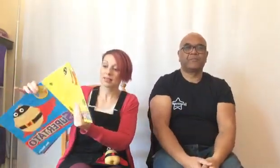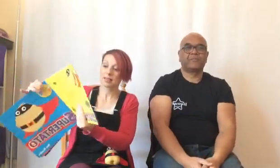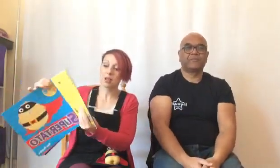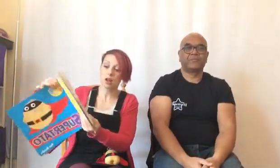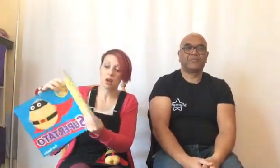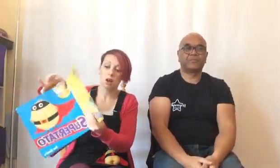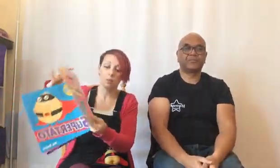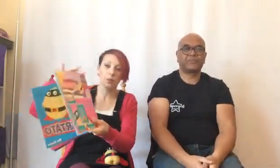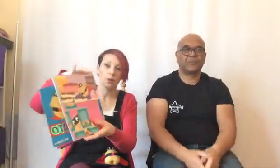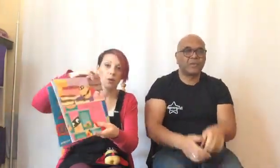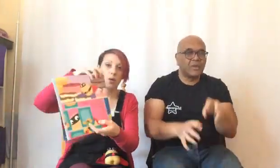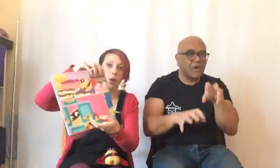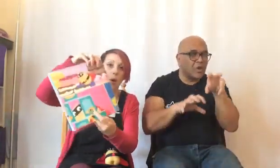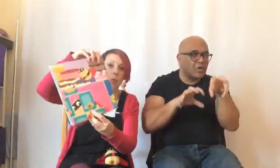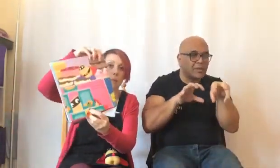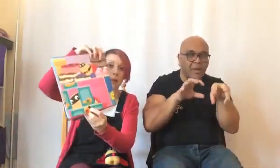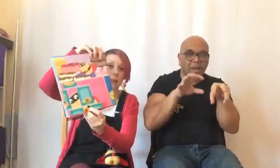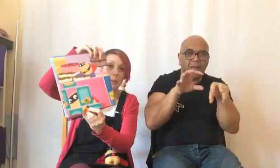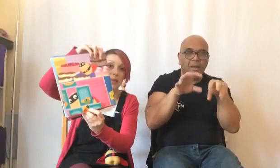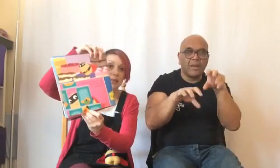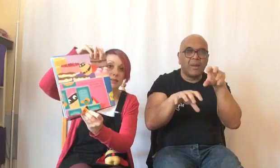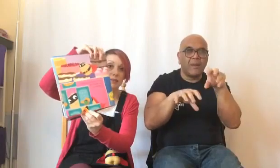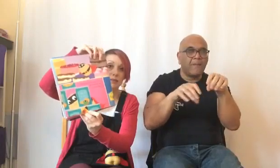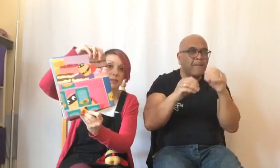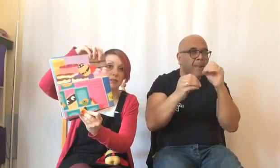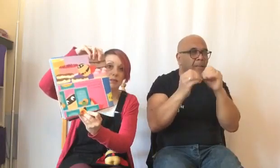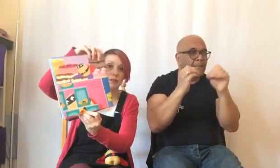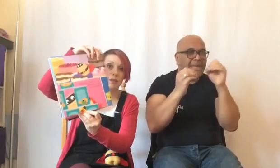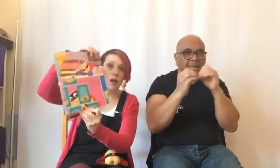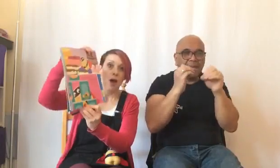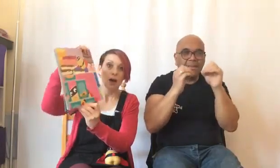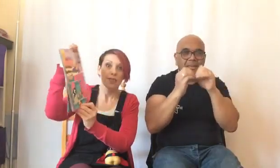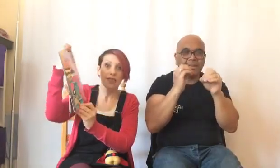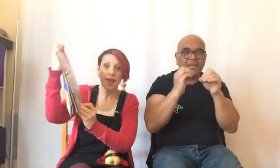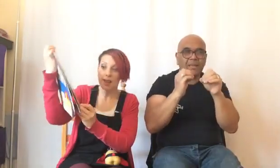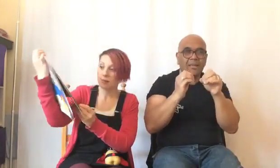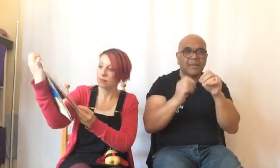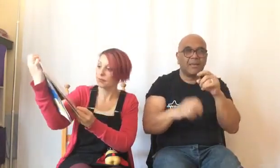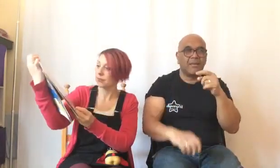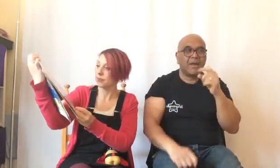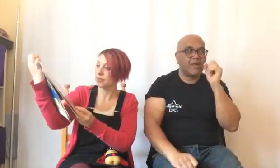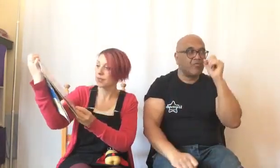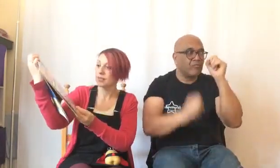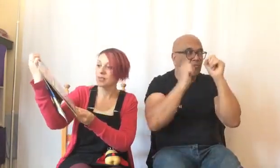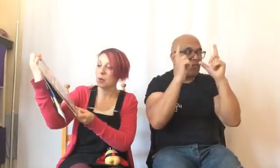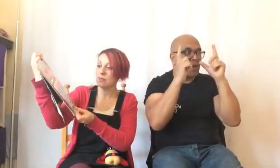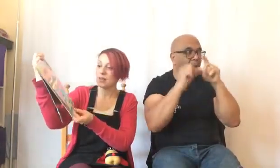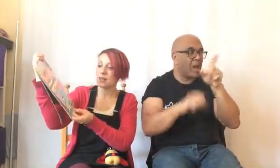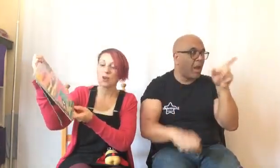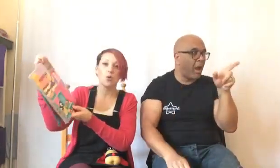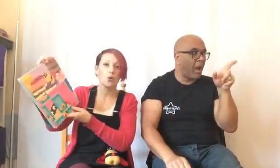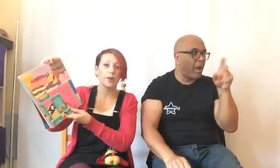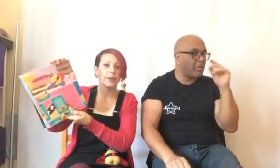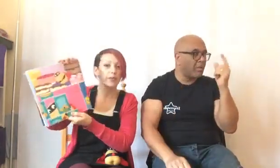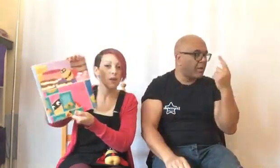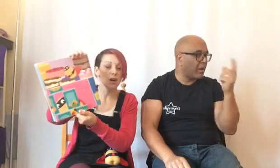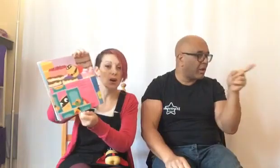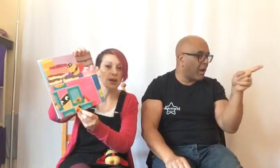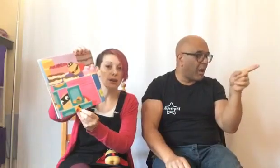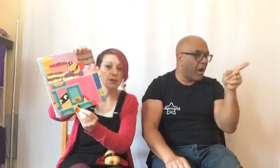and snuck up on the baked beans. Then something caught